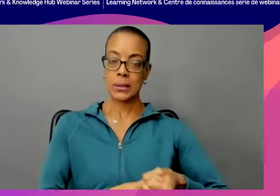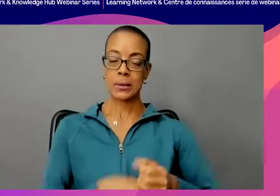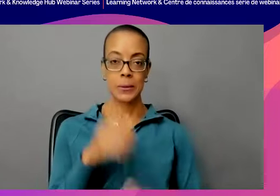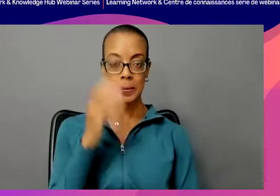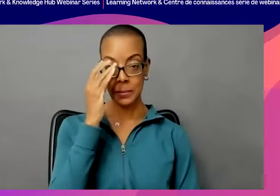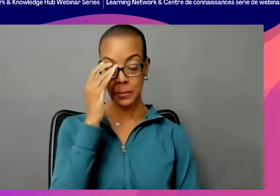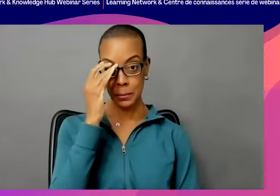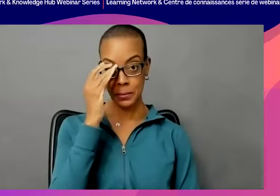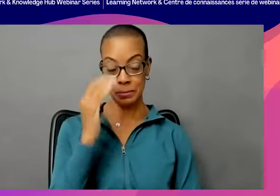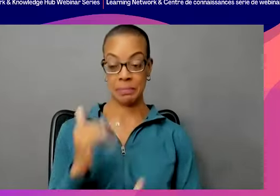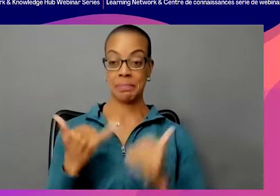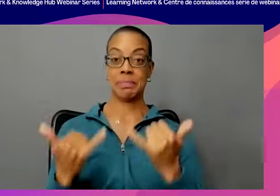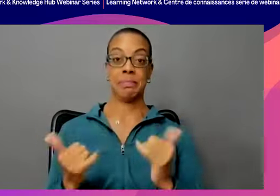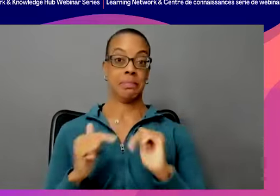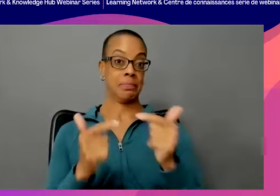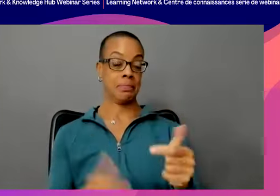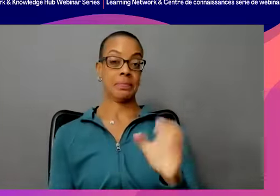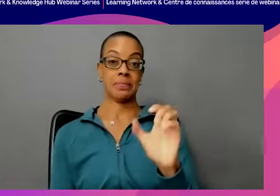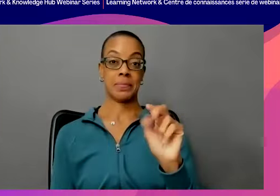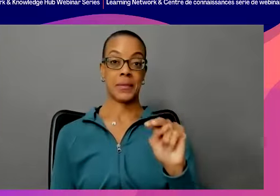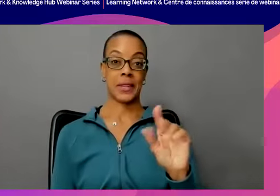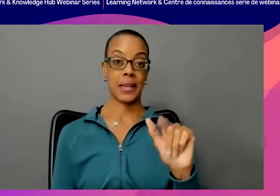And now I'd like to turn it over to Candace.